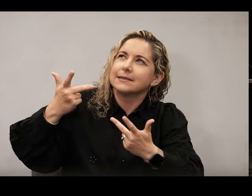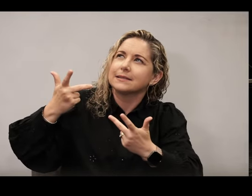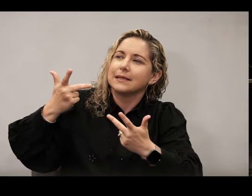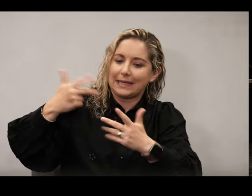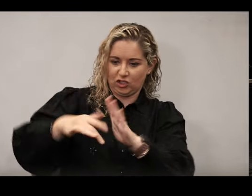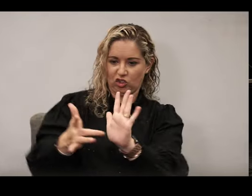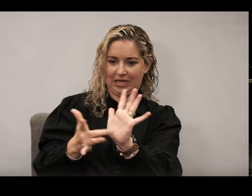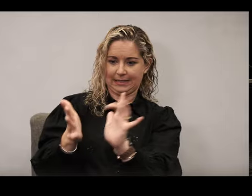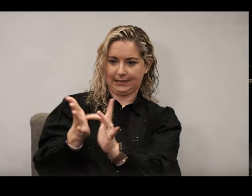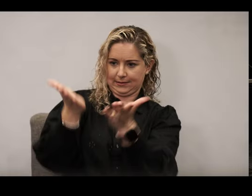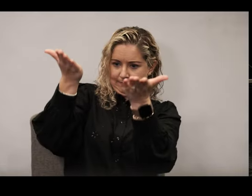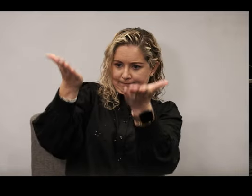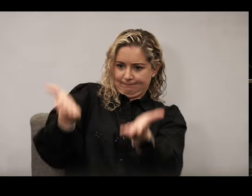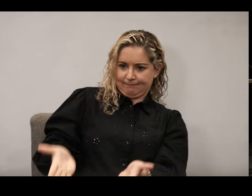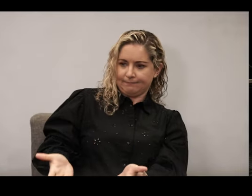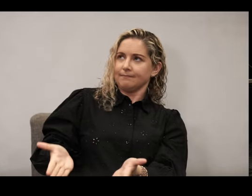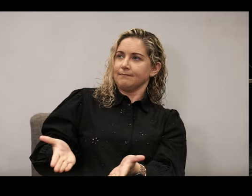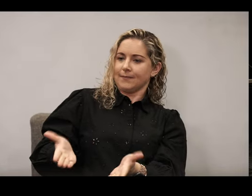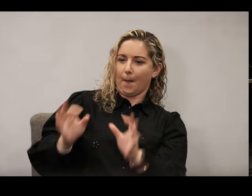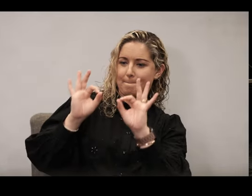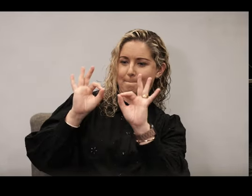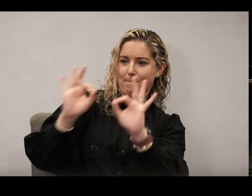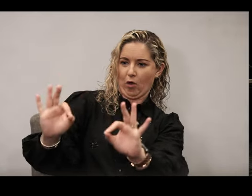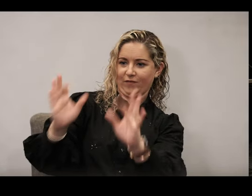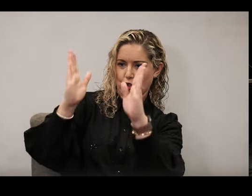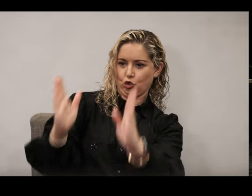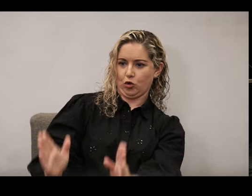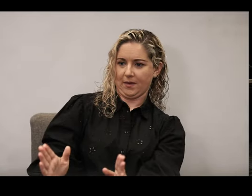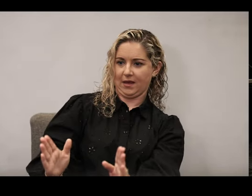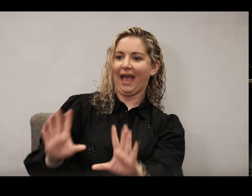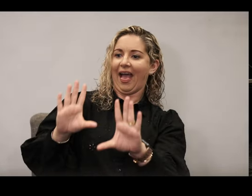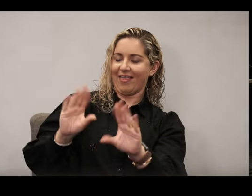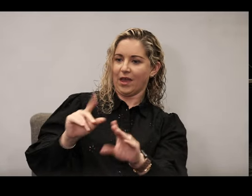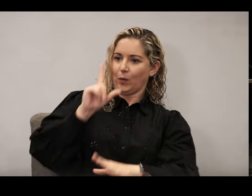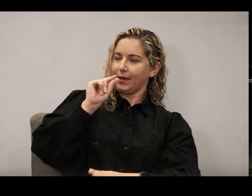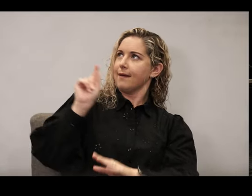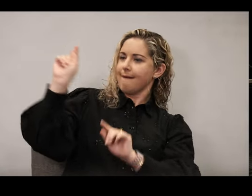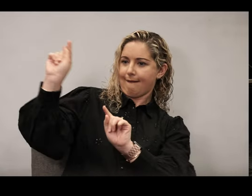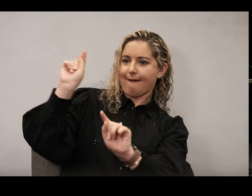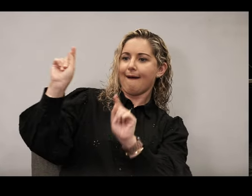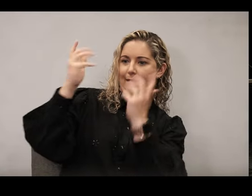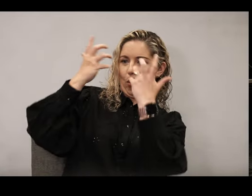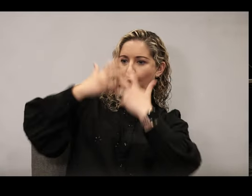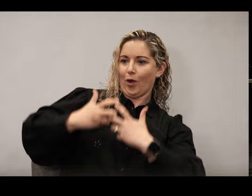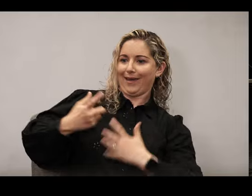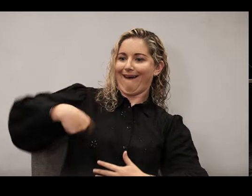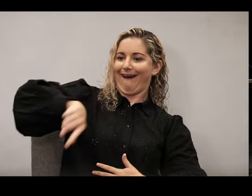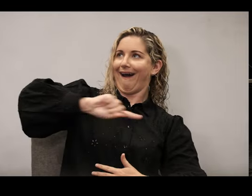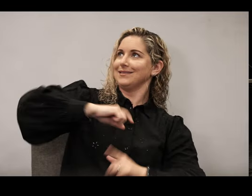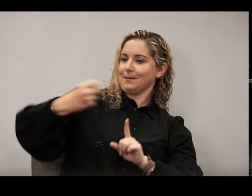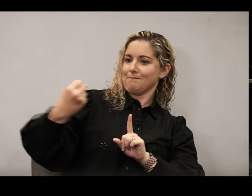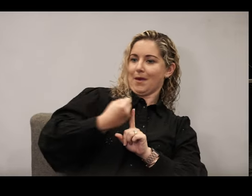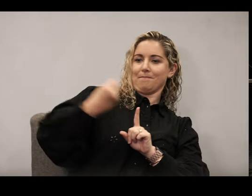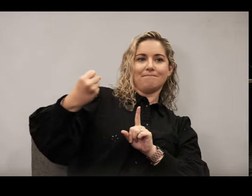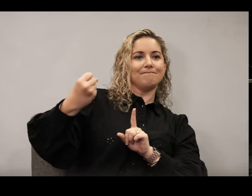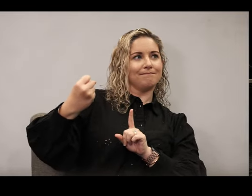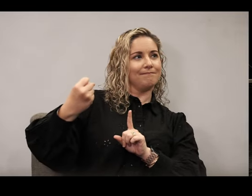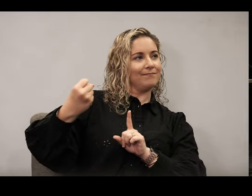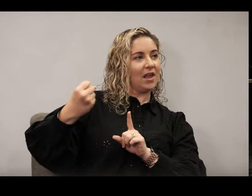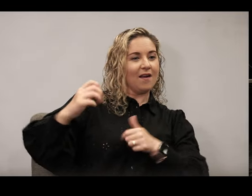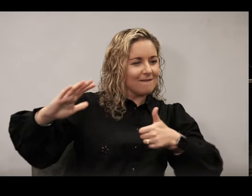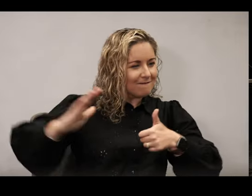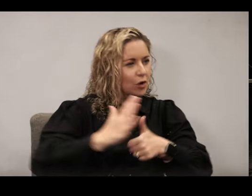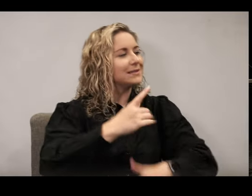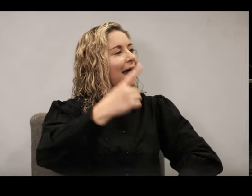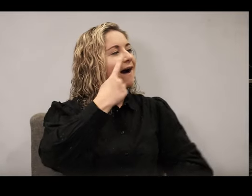Son. We move from God to us. So, what is the heart of what it means to be created in the image of